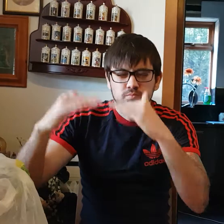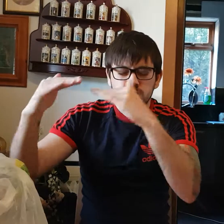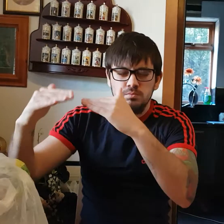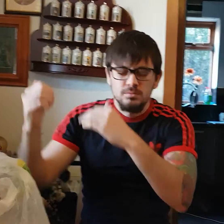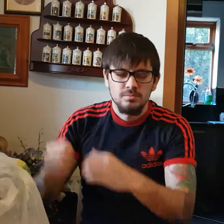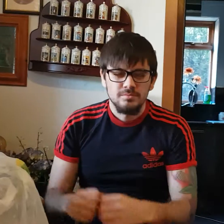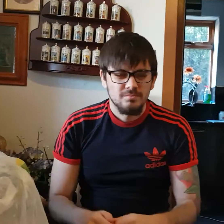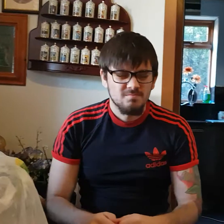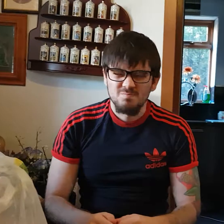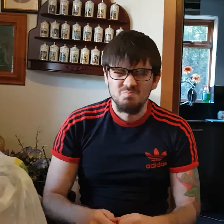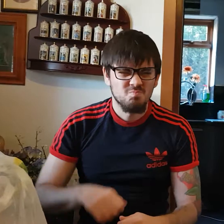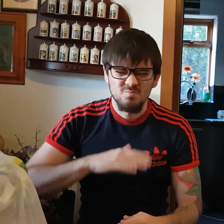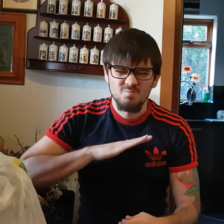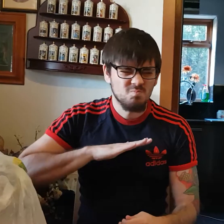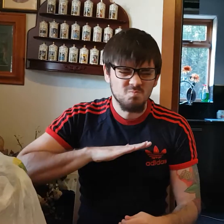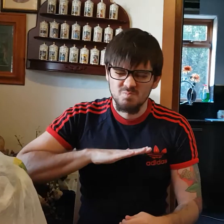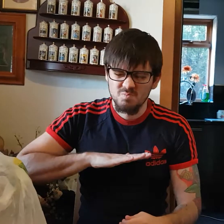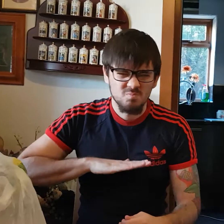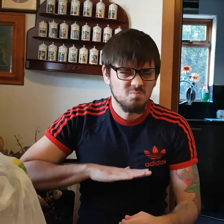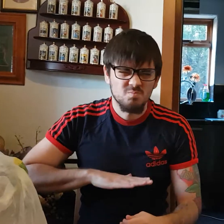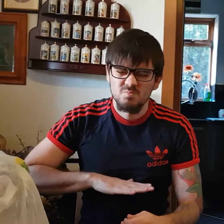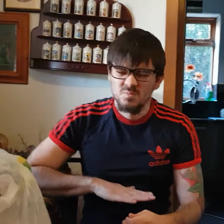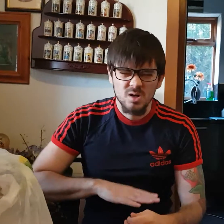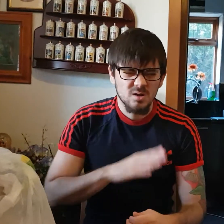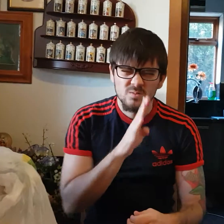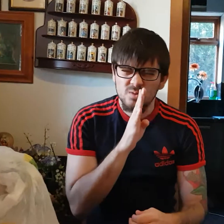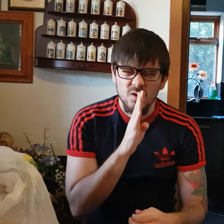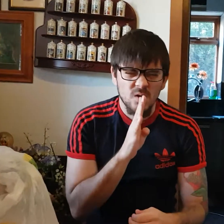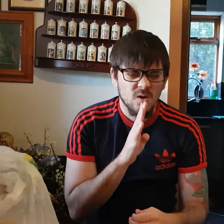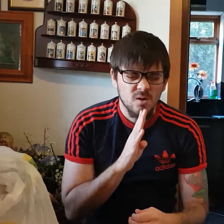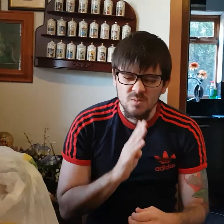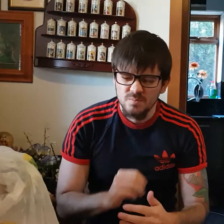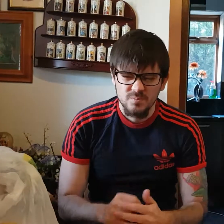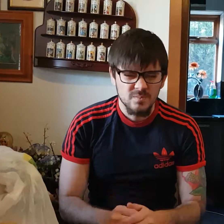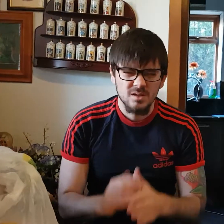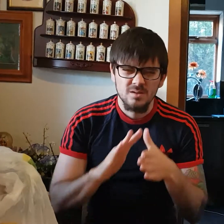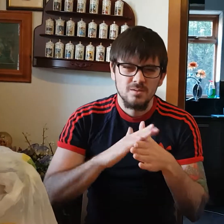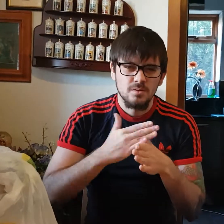So I spent year 7, year 8 and 9 there, but I got really depressed and sad